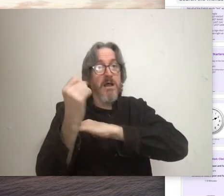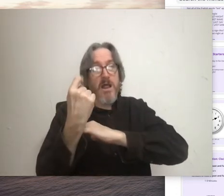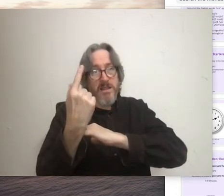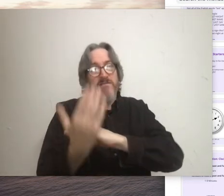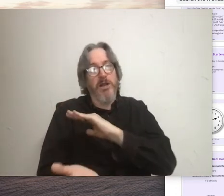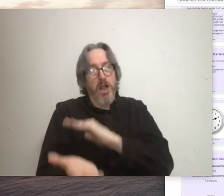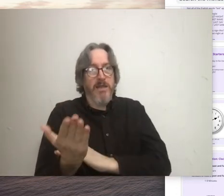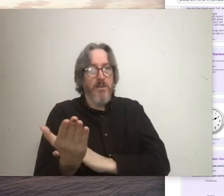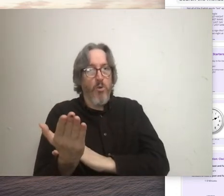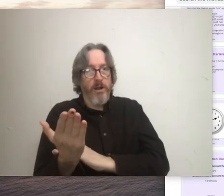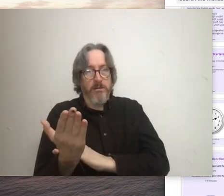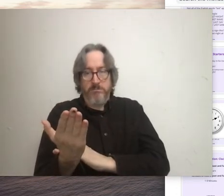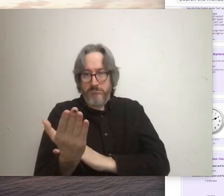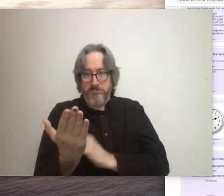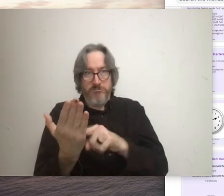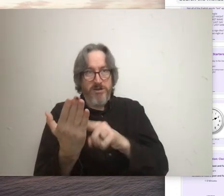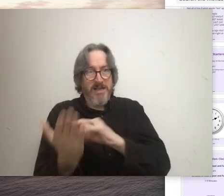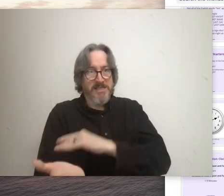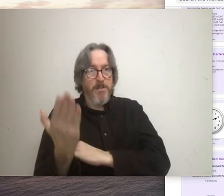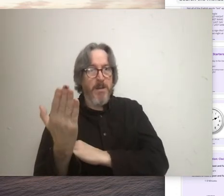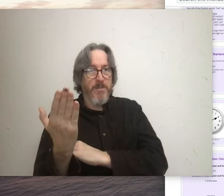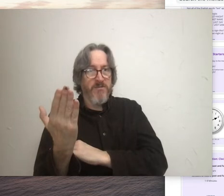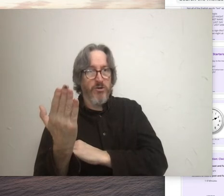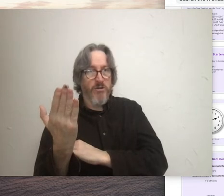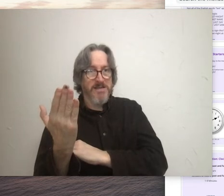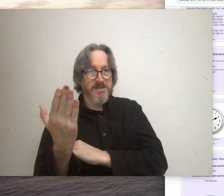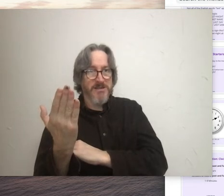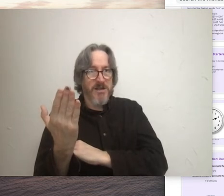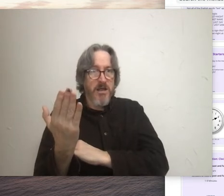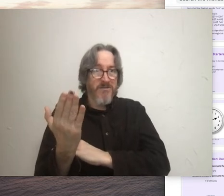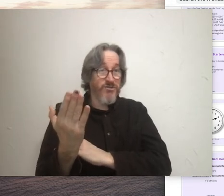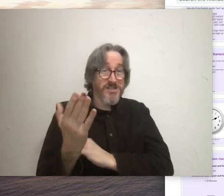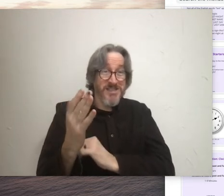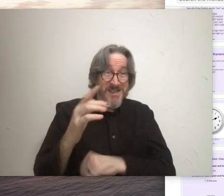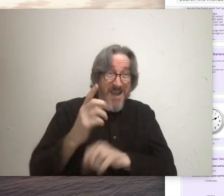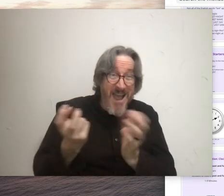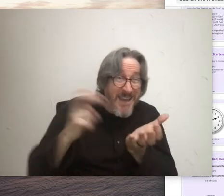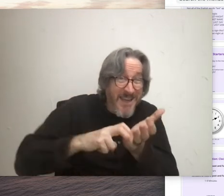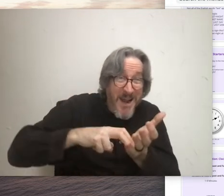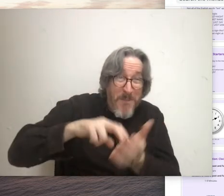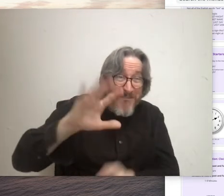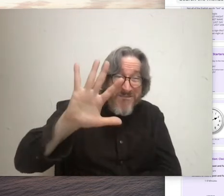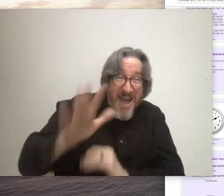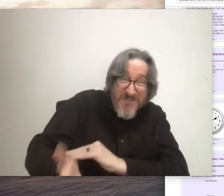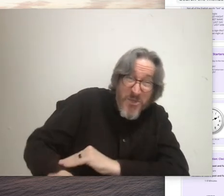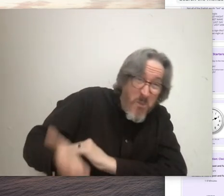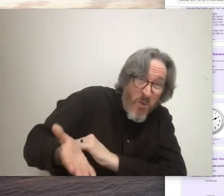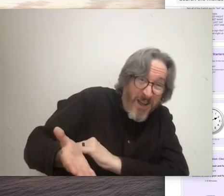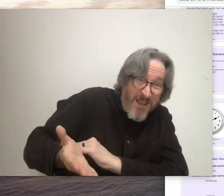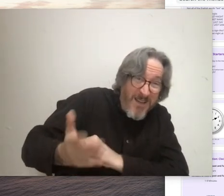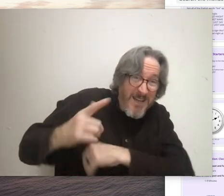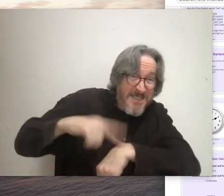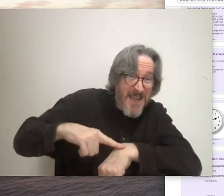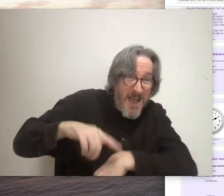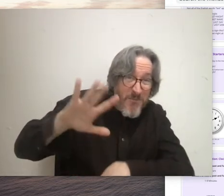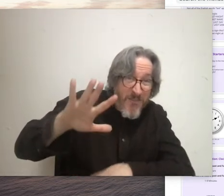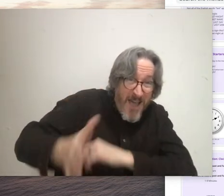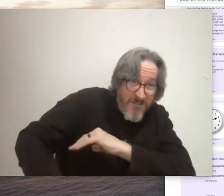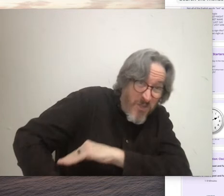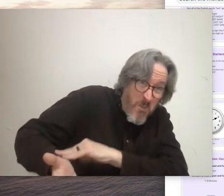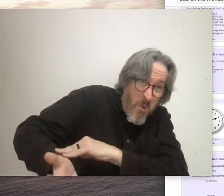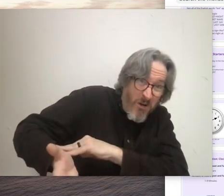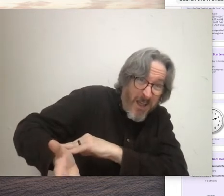Till 11 o'clock in the morning, right? It's come up above the horizon versus I had to get up at 5 in the morning,